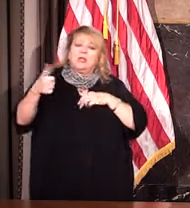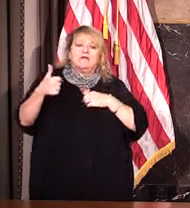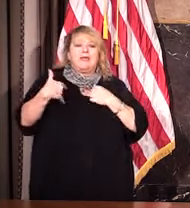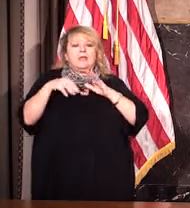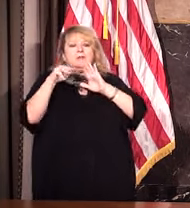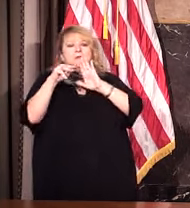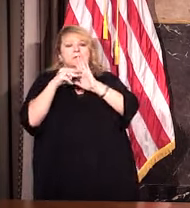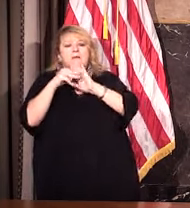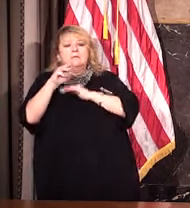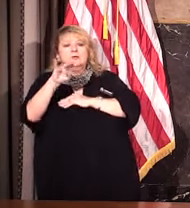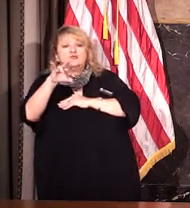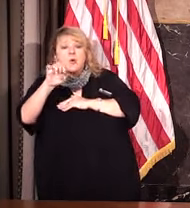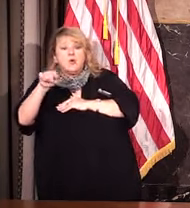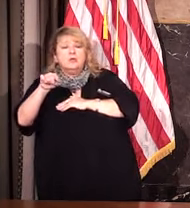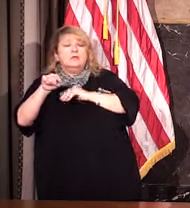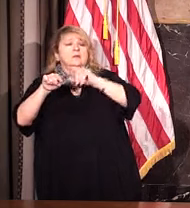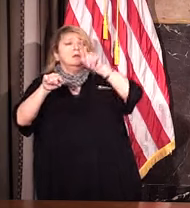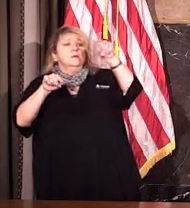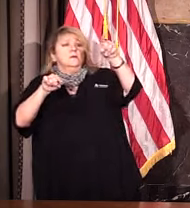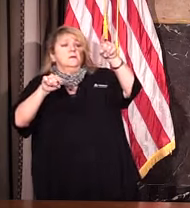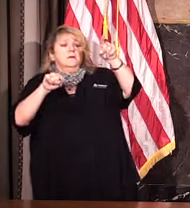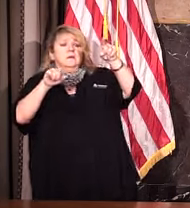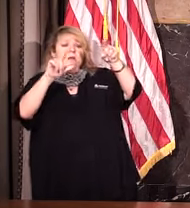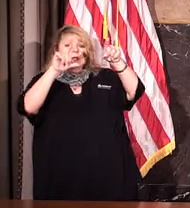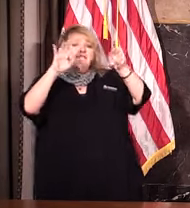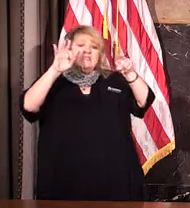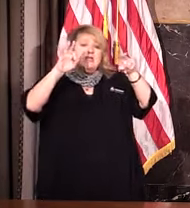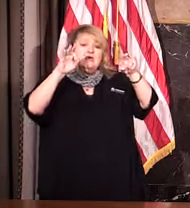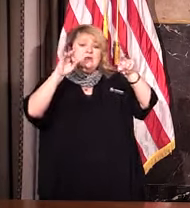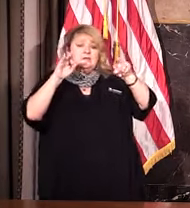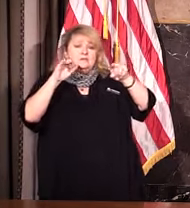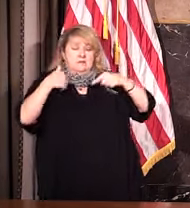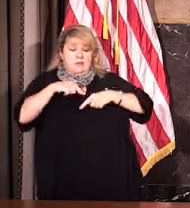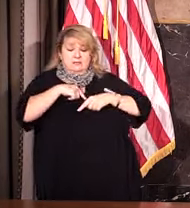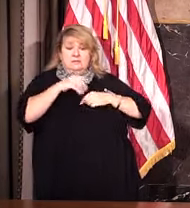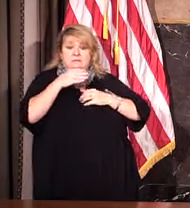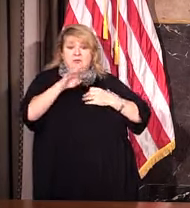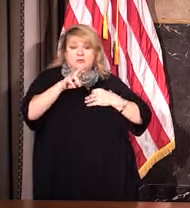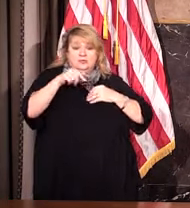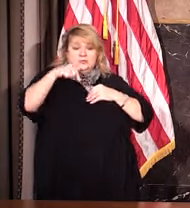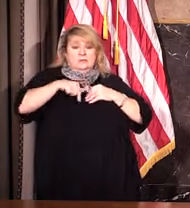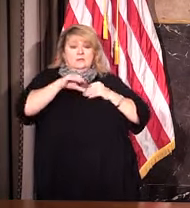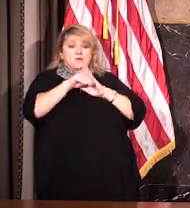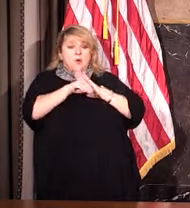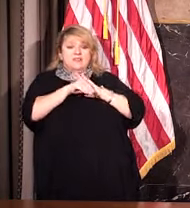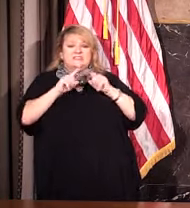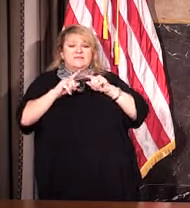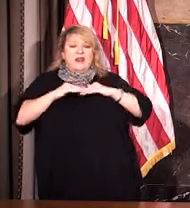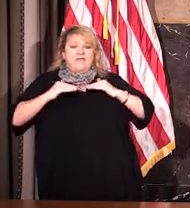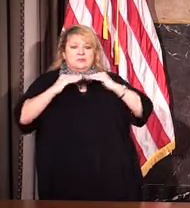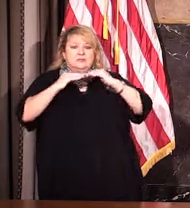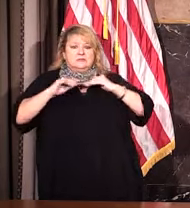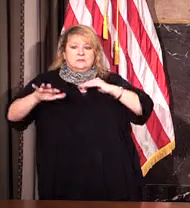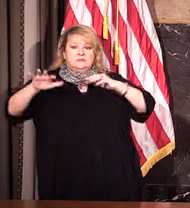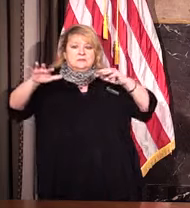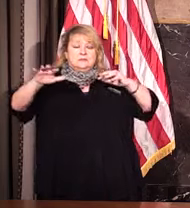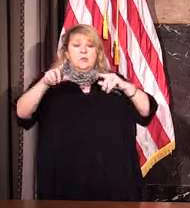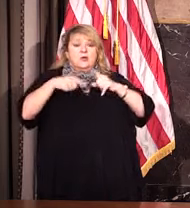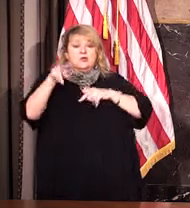Monroe, Lafayette, whether it's here us in Baton Rouge or New Orleans, had different levels. The reality is when you look at the state